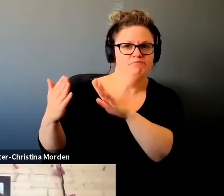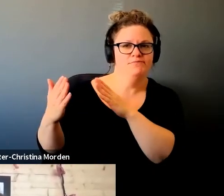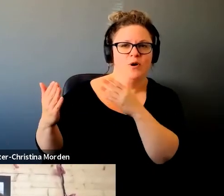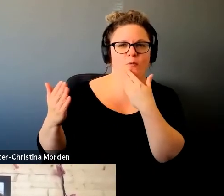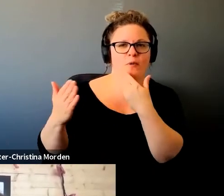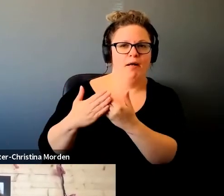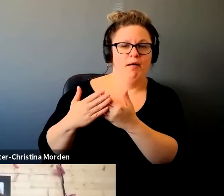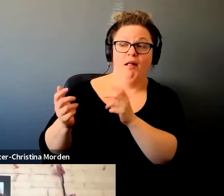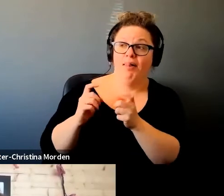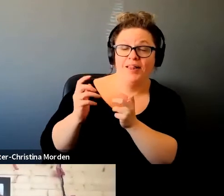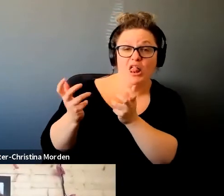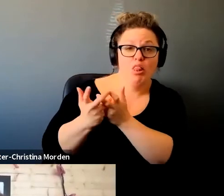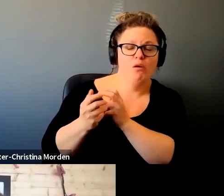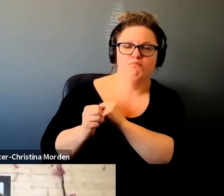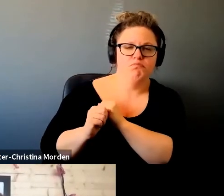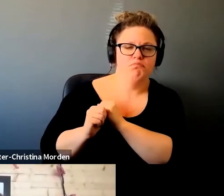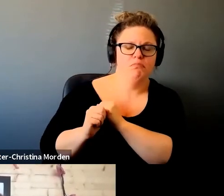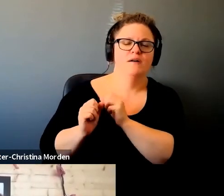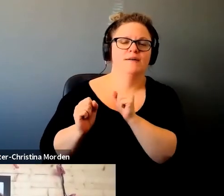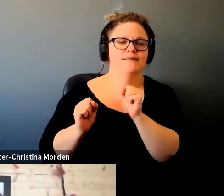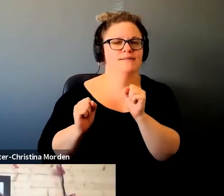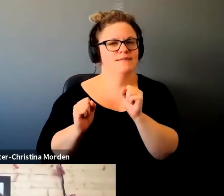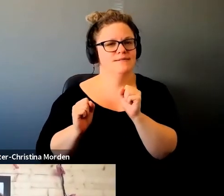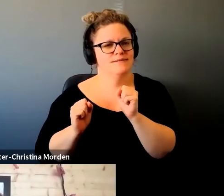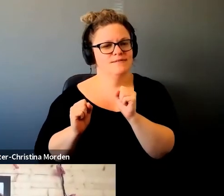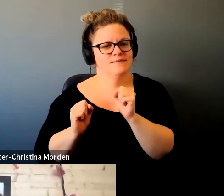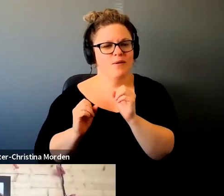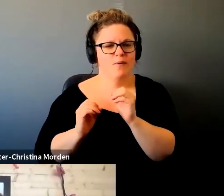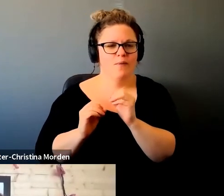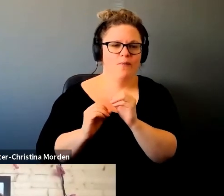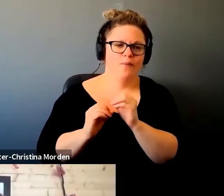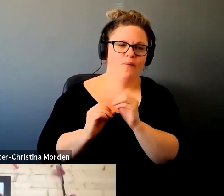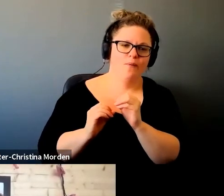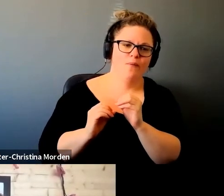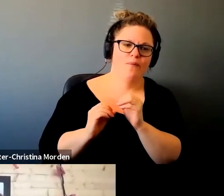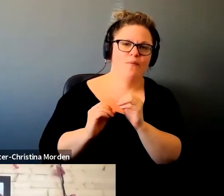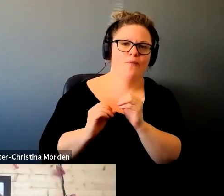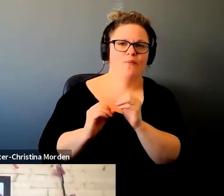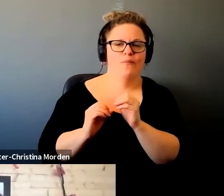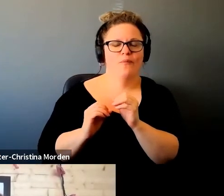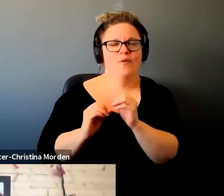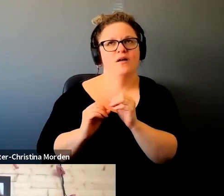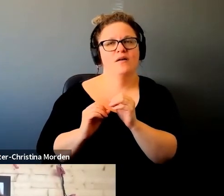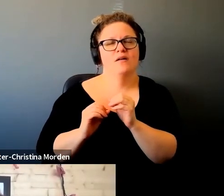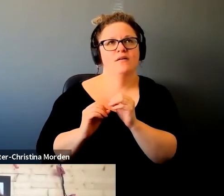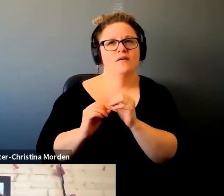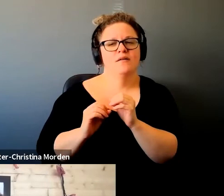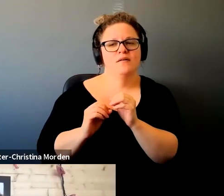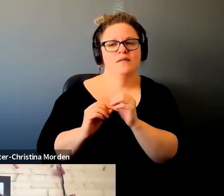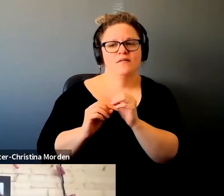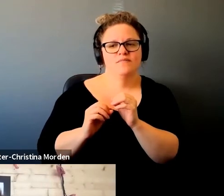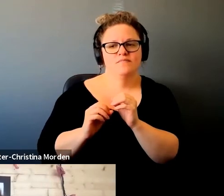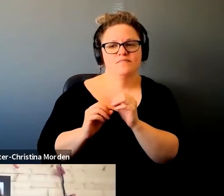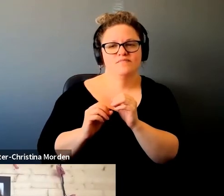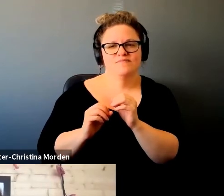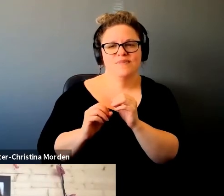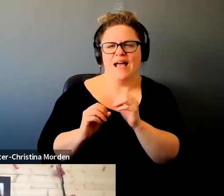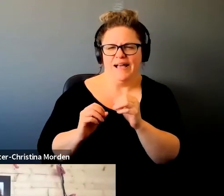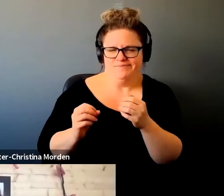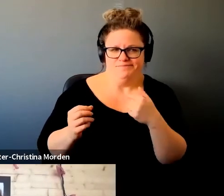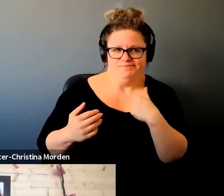authority. So I'm kind of don't really fit in to, I don't really fulfill